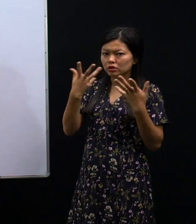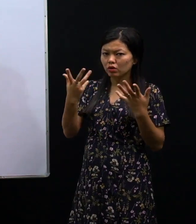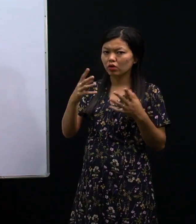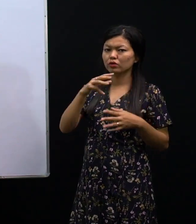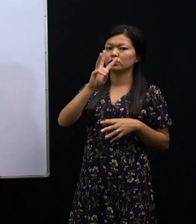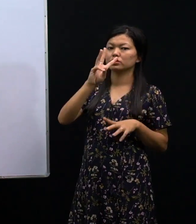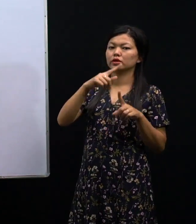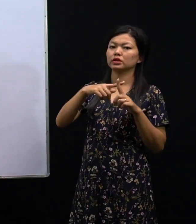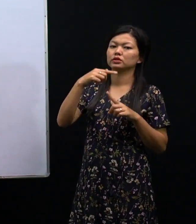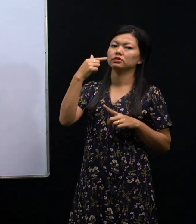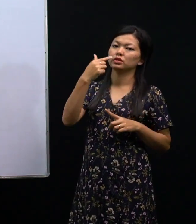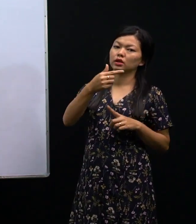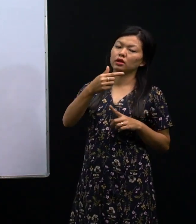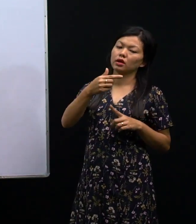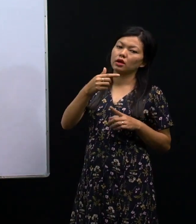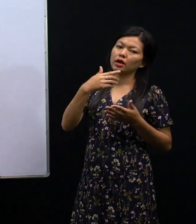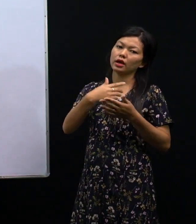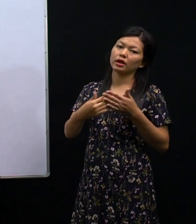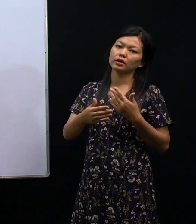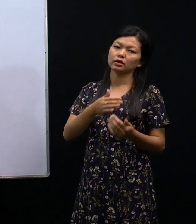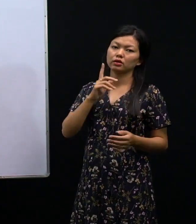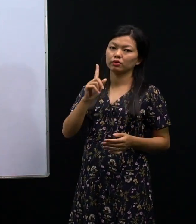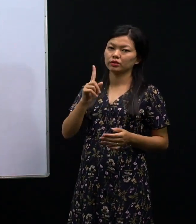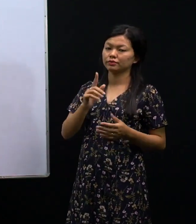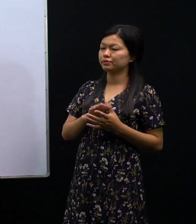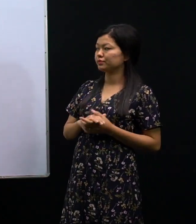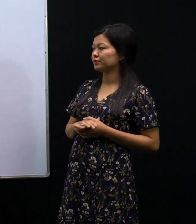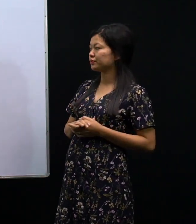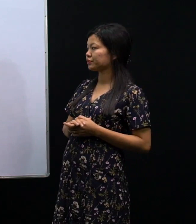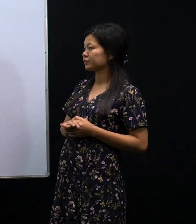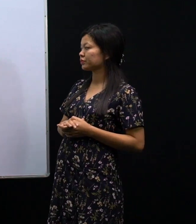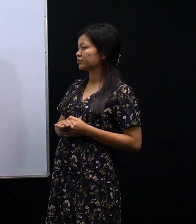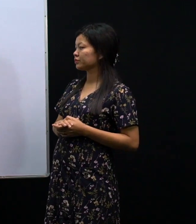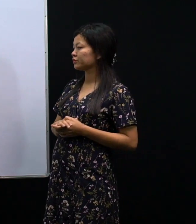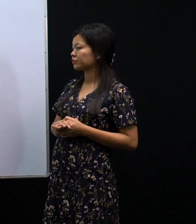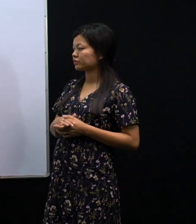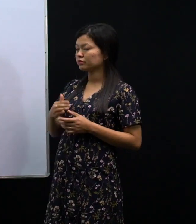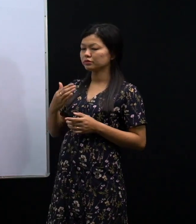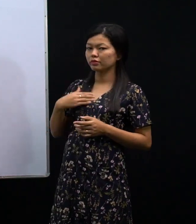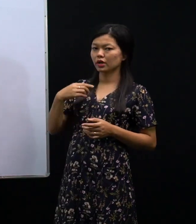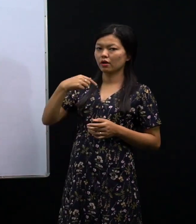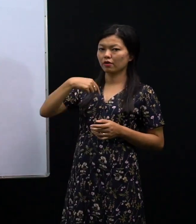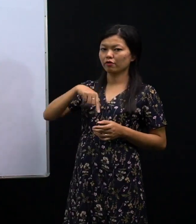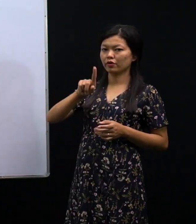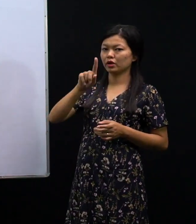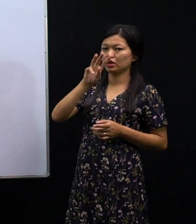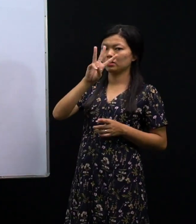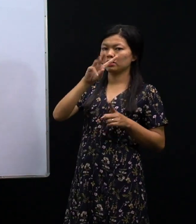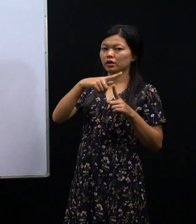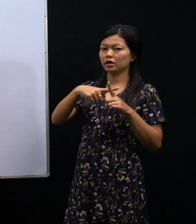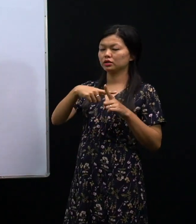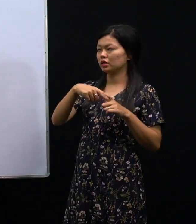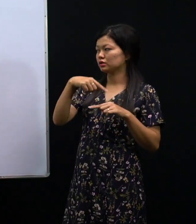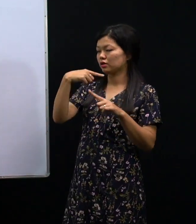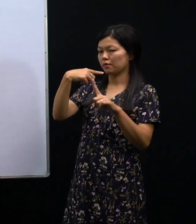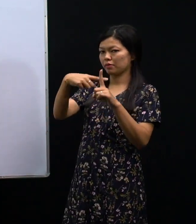or 3x is negative. Any one must be. Clear? I consider 3x is negative. So I'm positive. I'll write